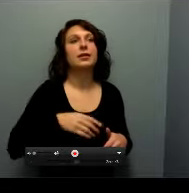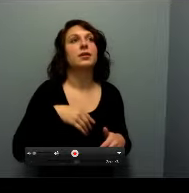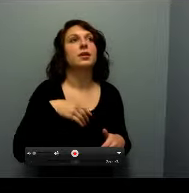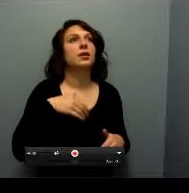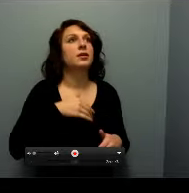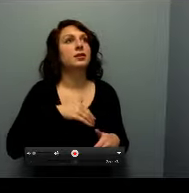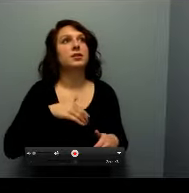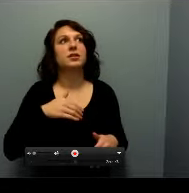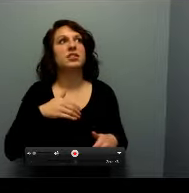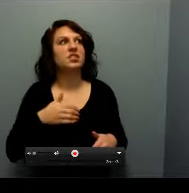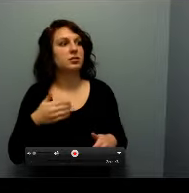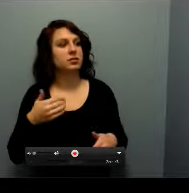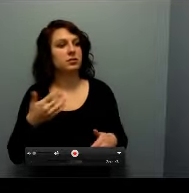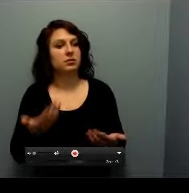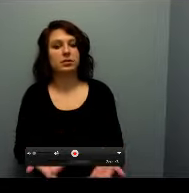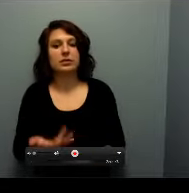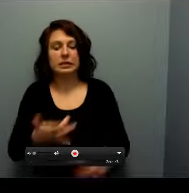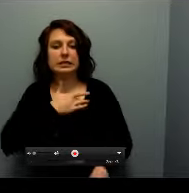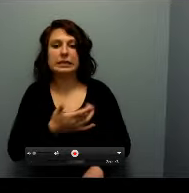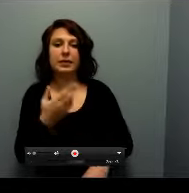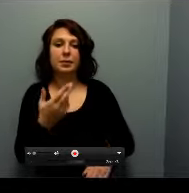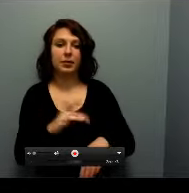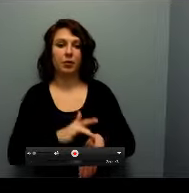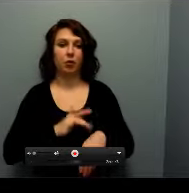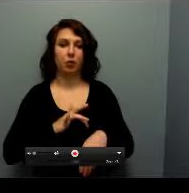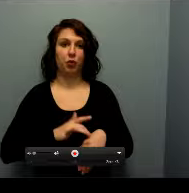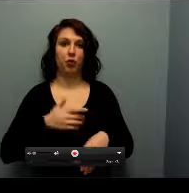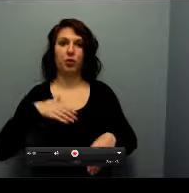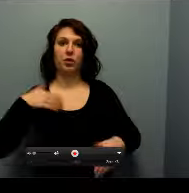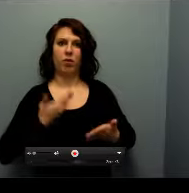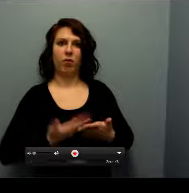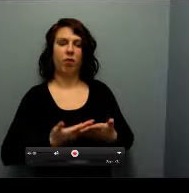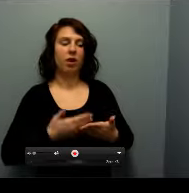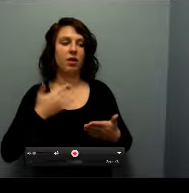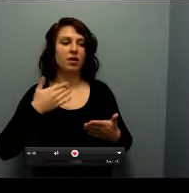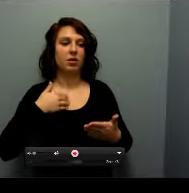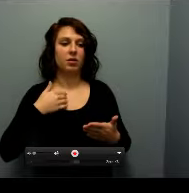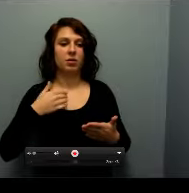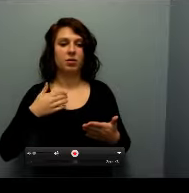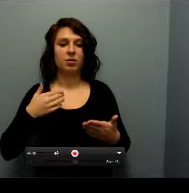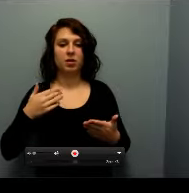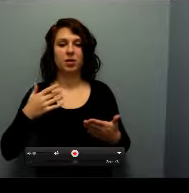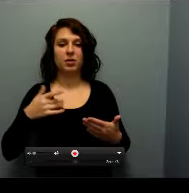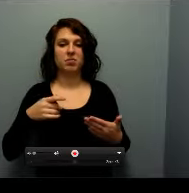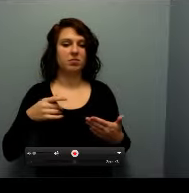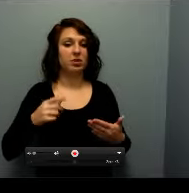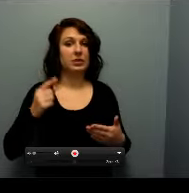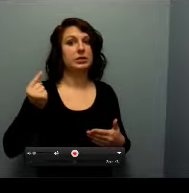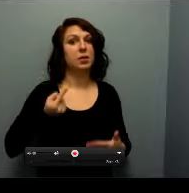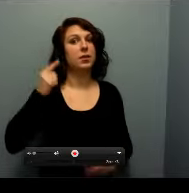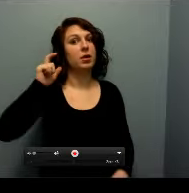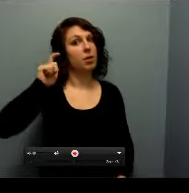be pursued. So you basically are already giving him an excuse without even knowing why he's late.